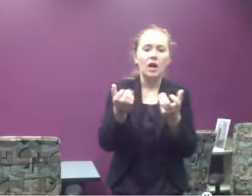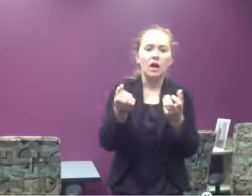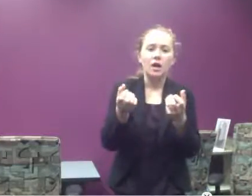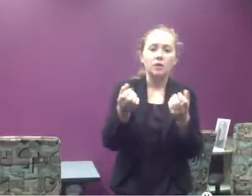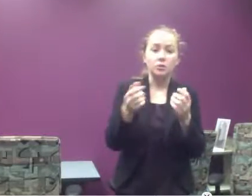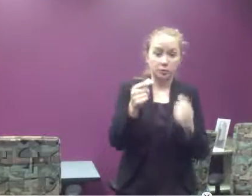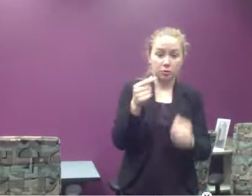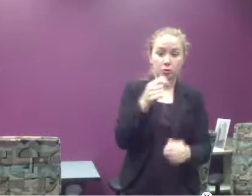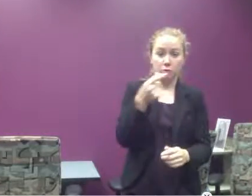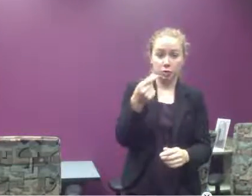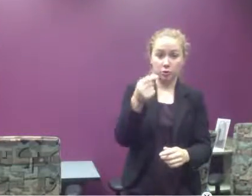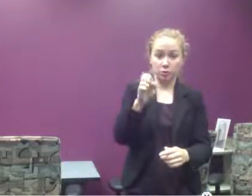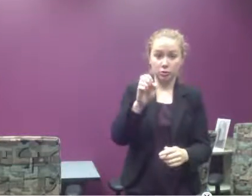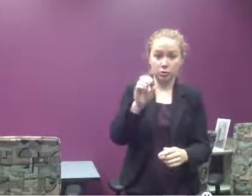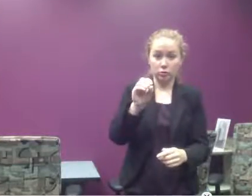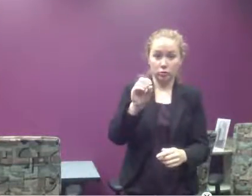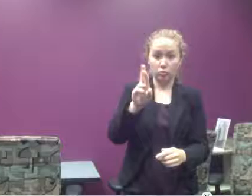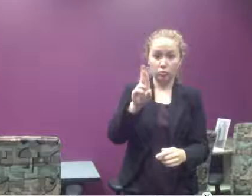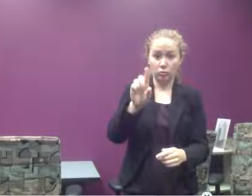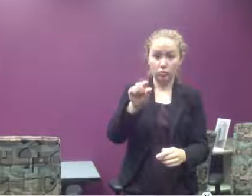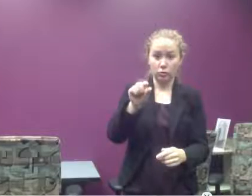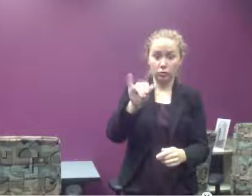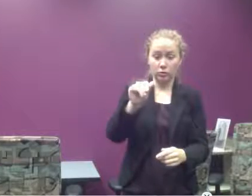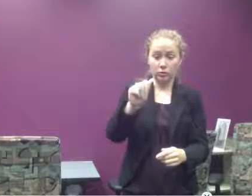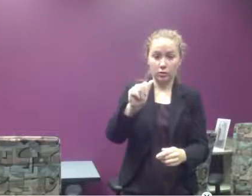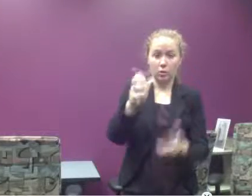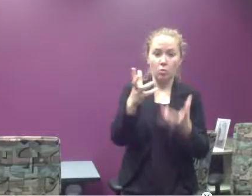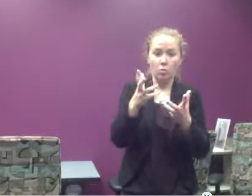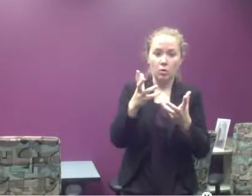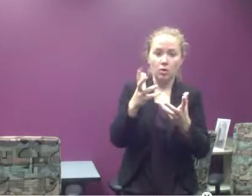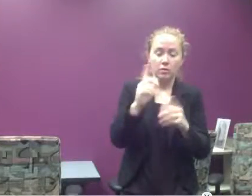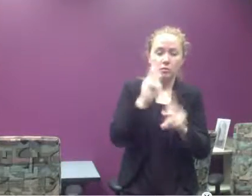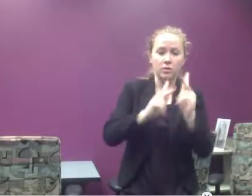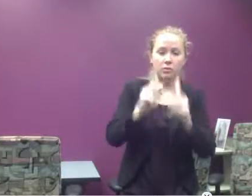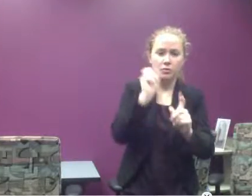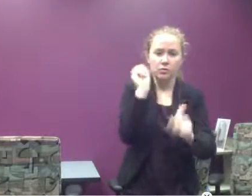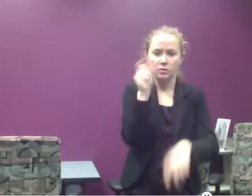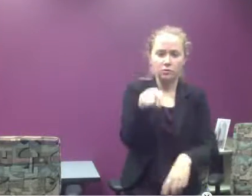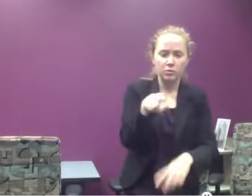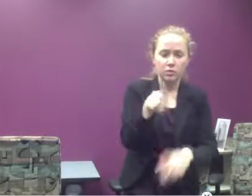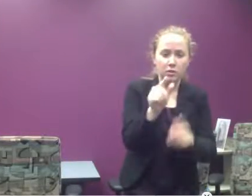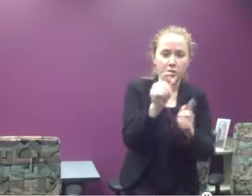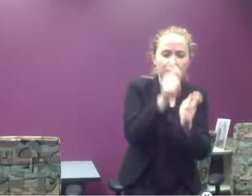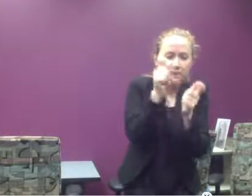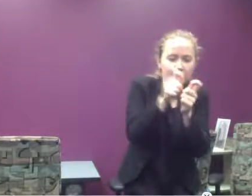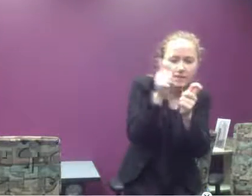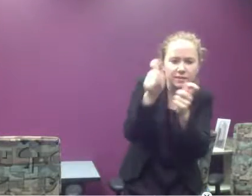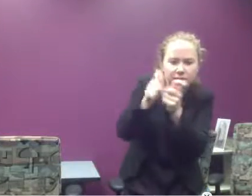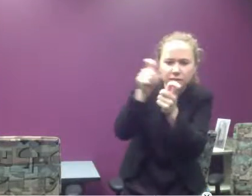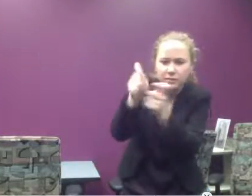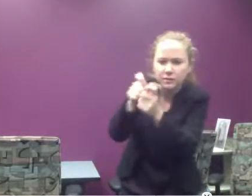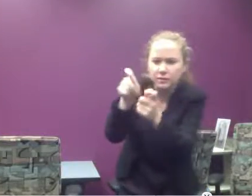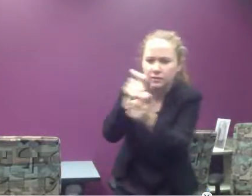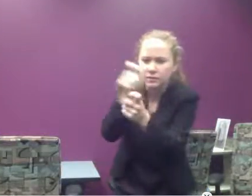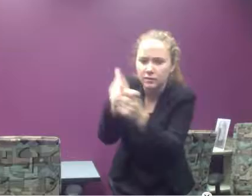to the discussion. So Georgia wanted people to notice the little